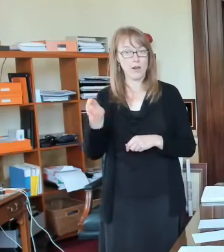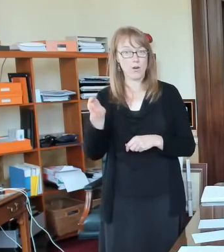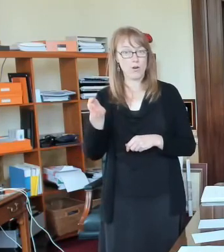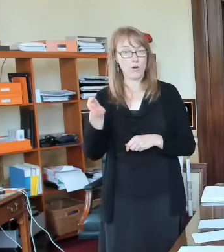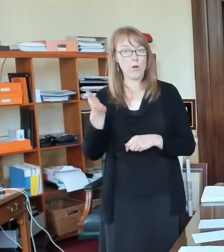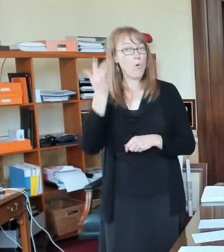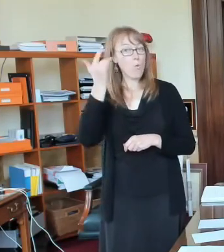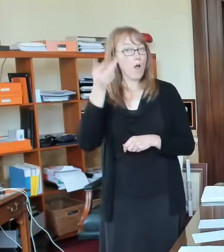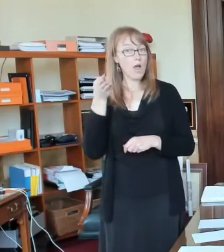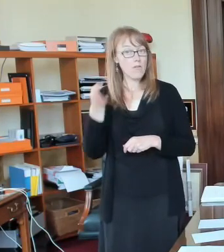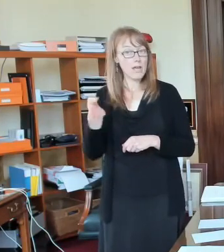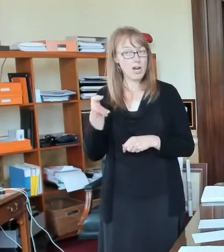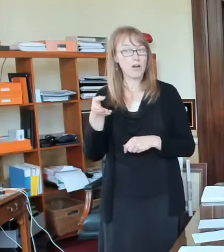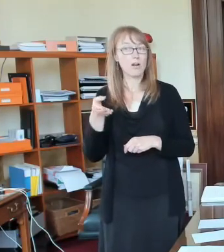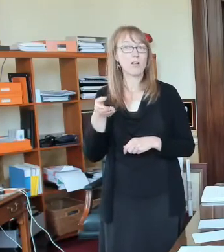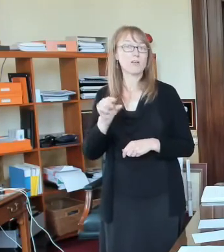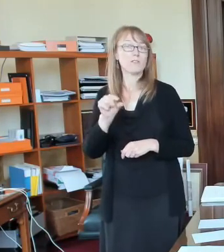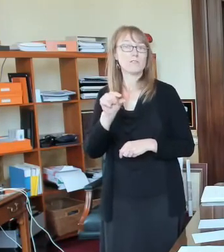felony charges.